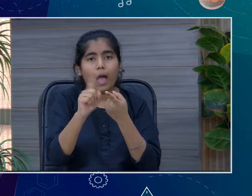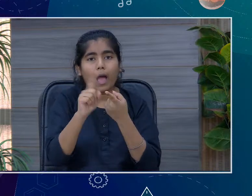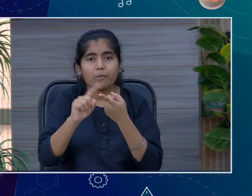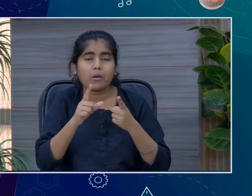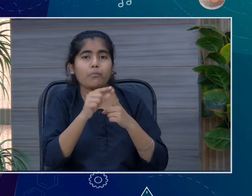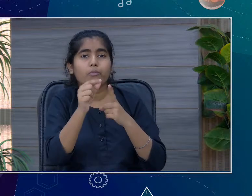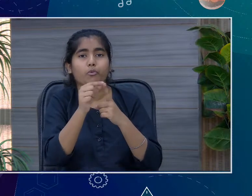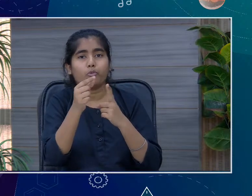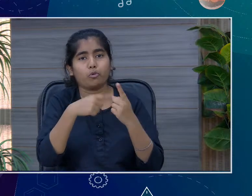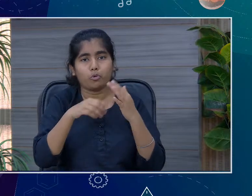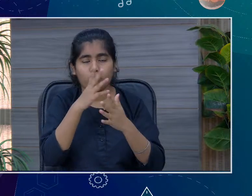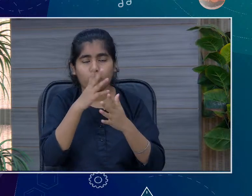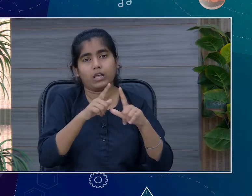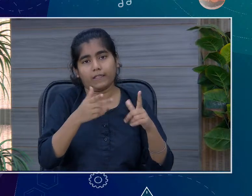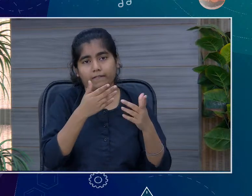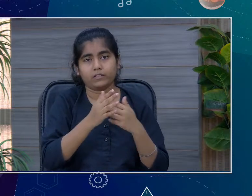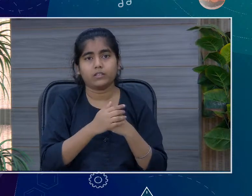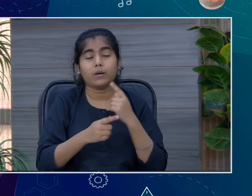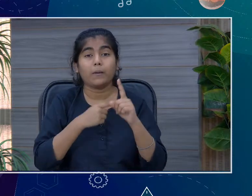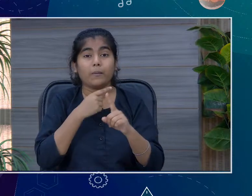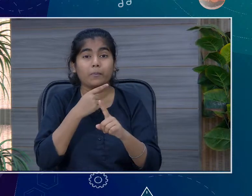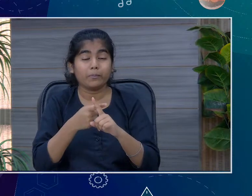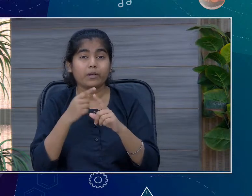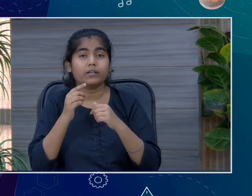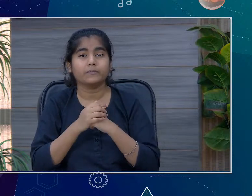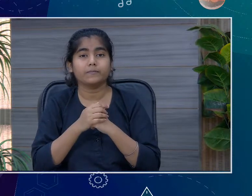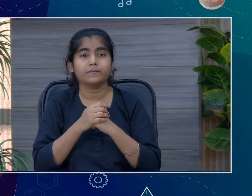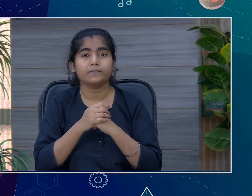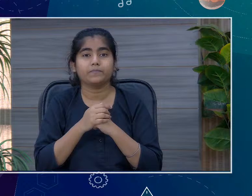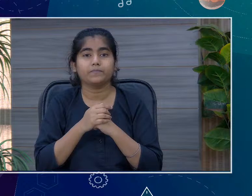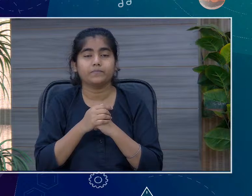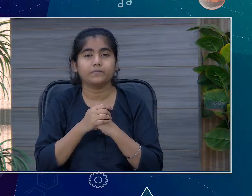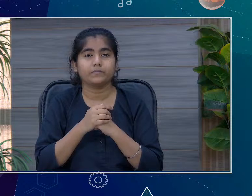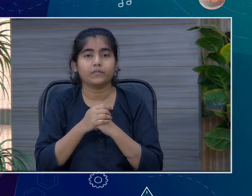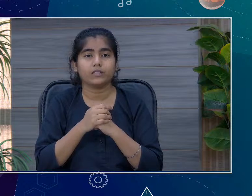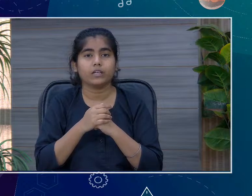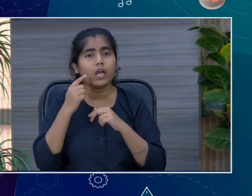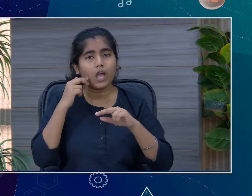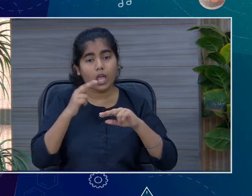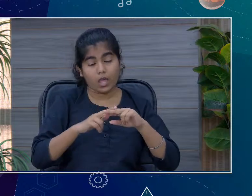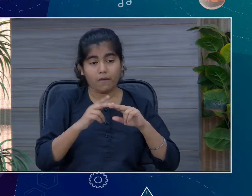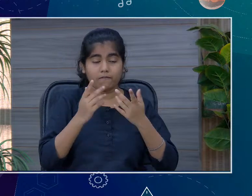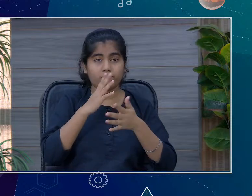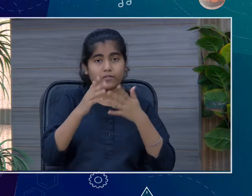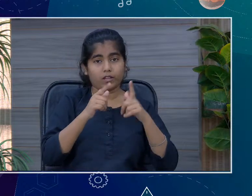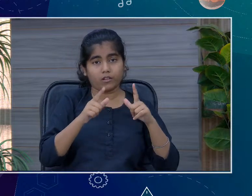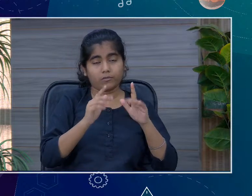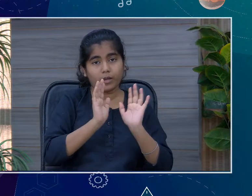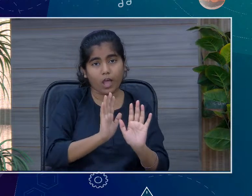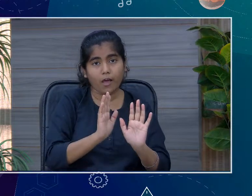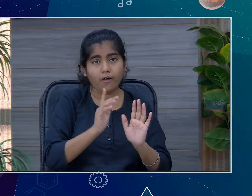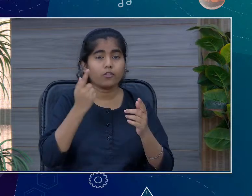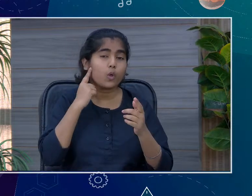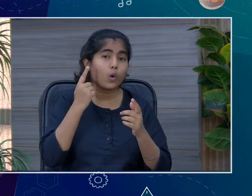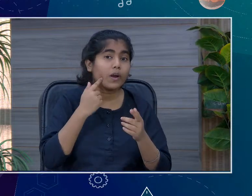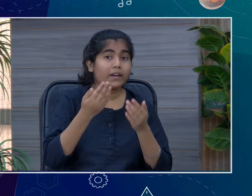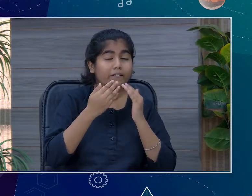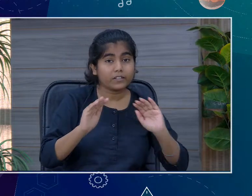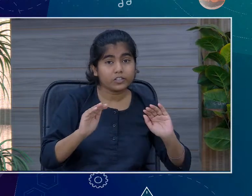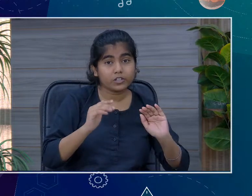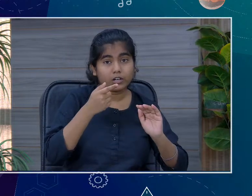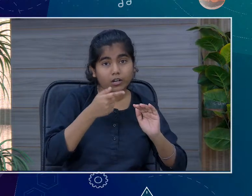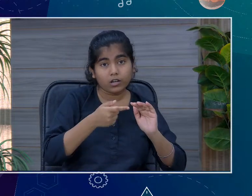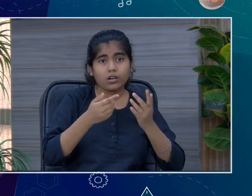sign language. And then if materials are already made available for the deaf children, despite the fact that